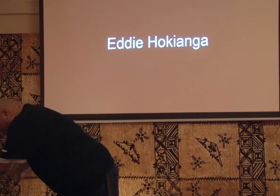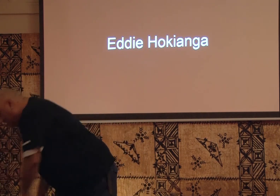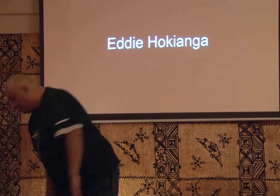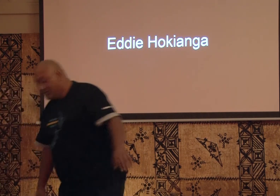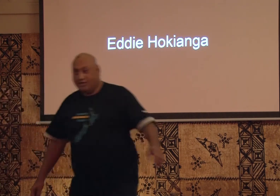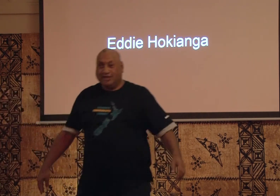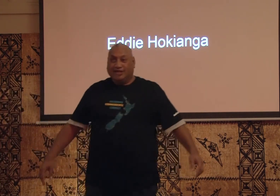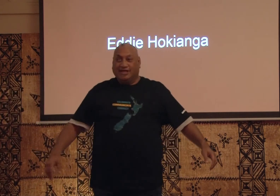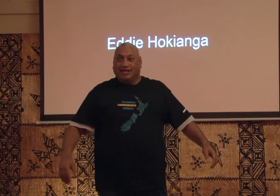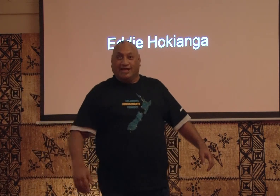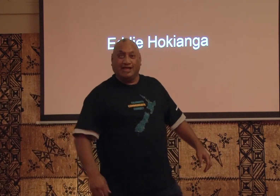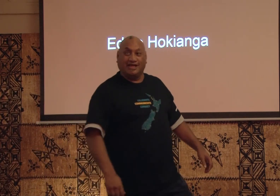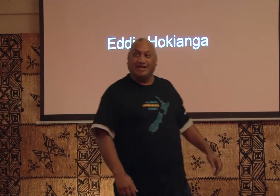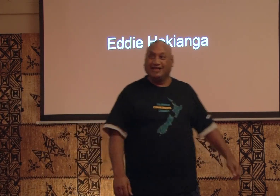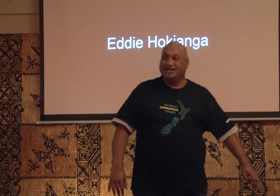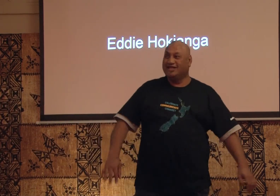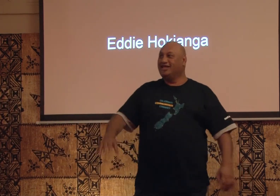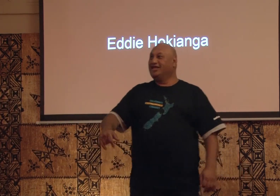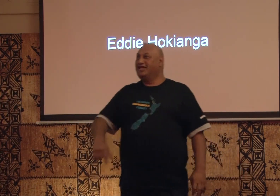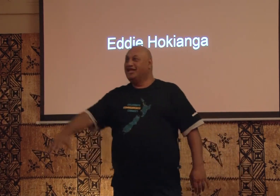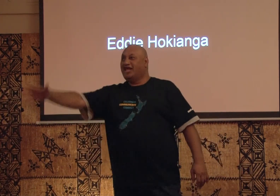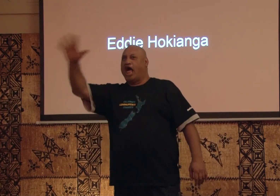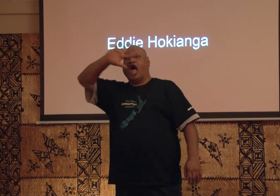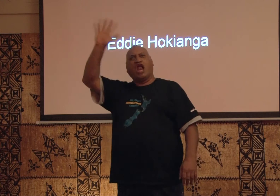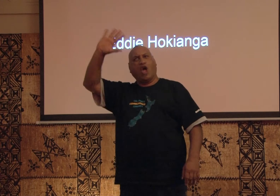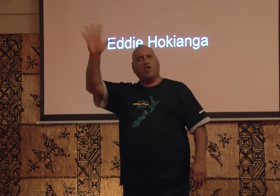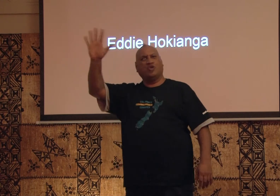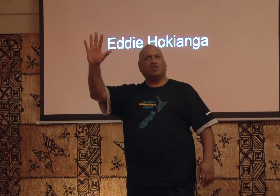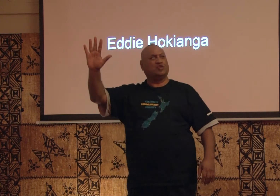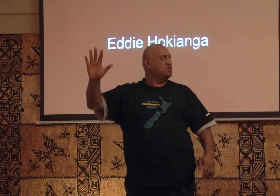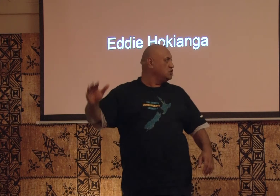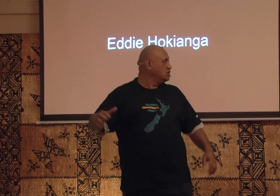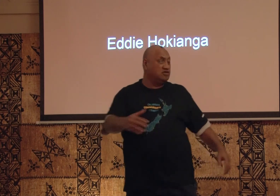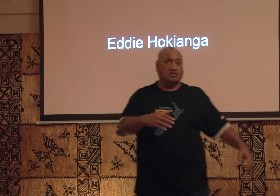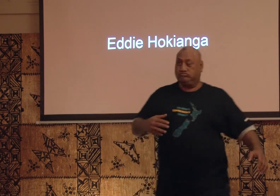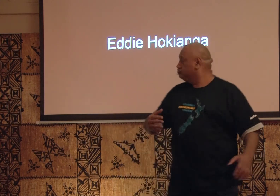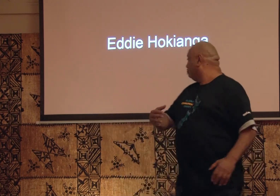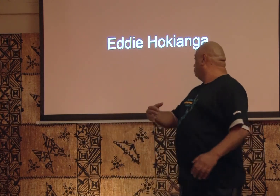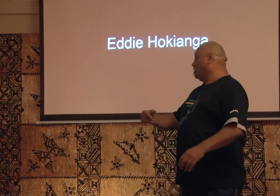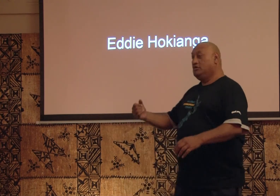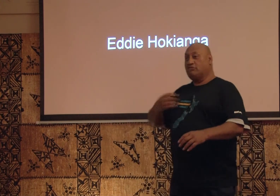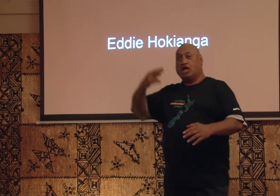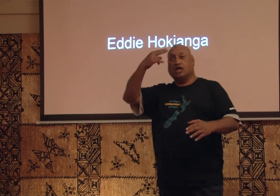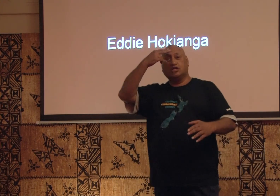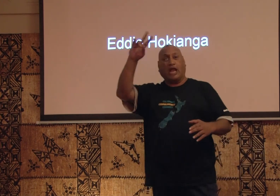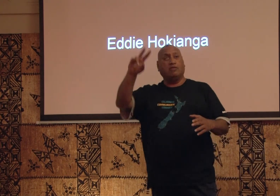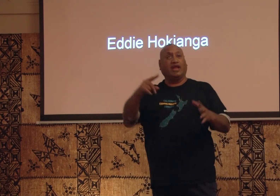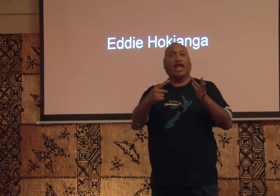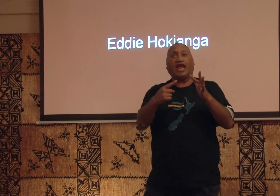okay. Right, ready. Hello. Oh,